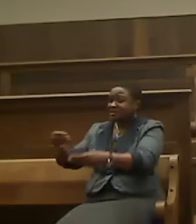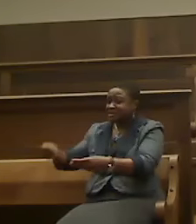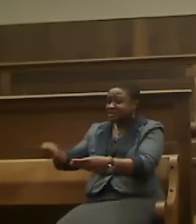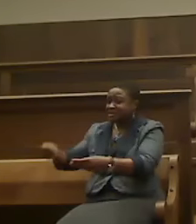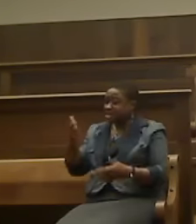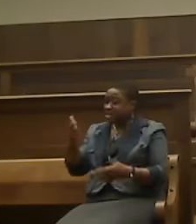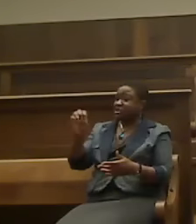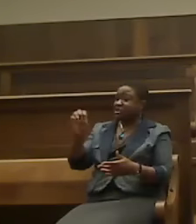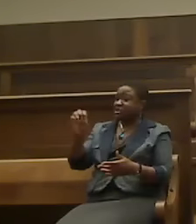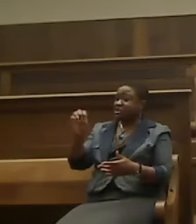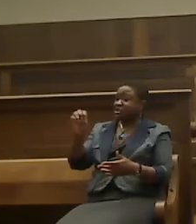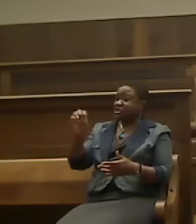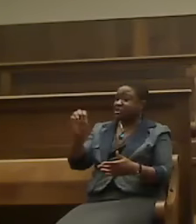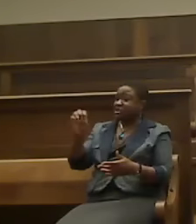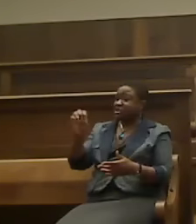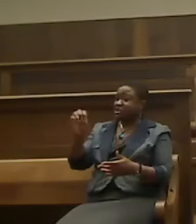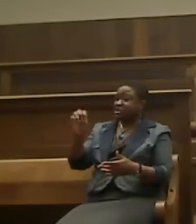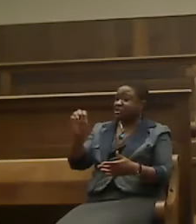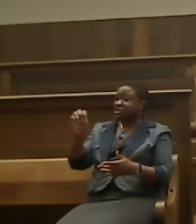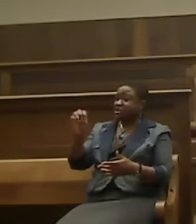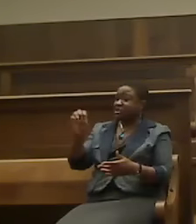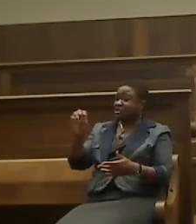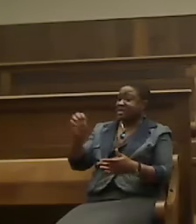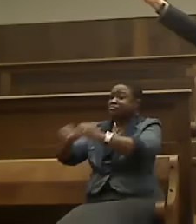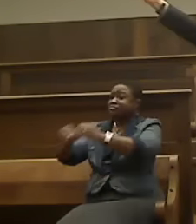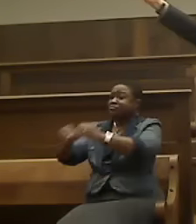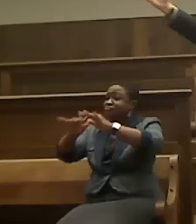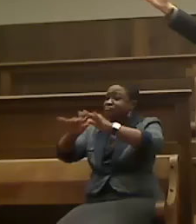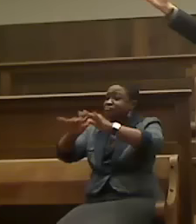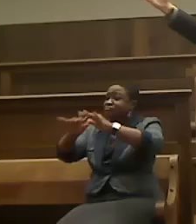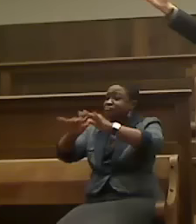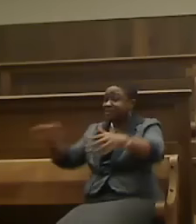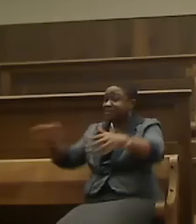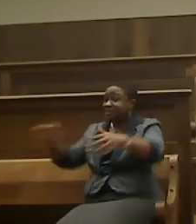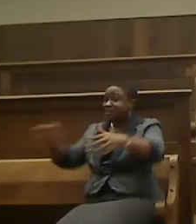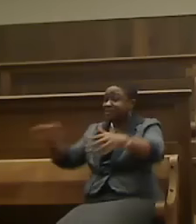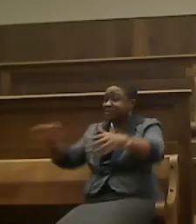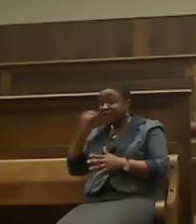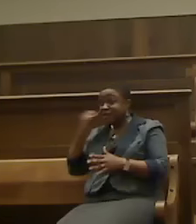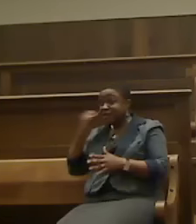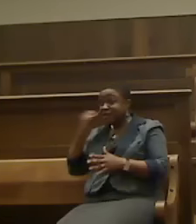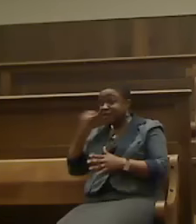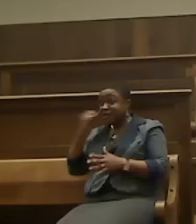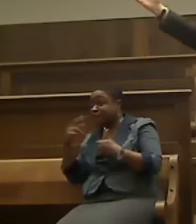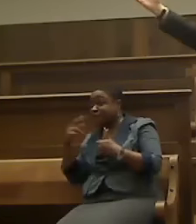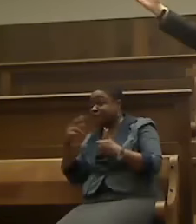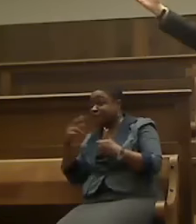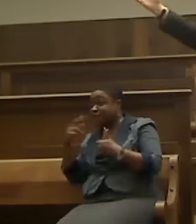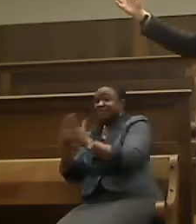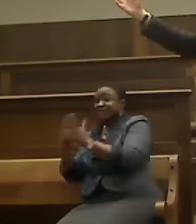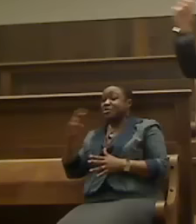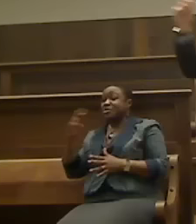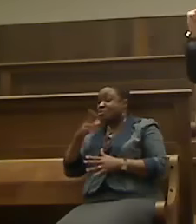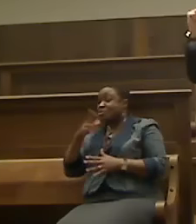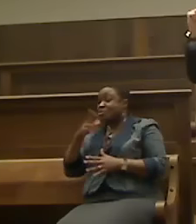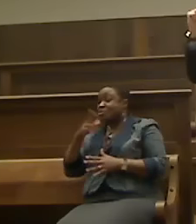It is a self-propagating genetic pollution. As long as corn exists, then Bt corn will exist in at